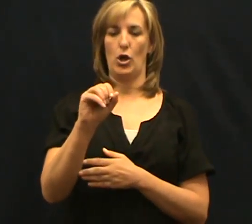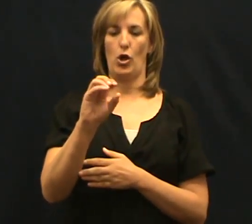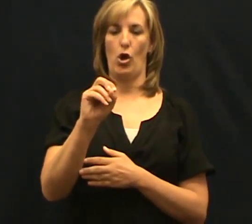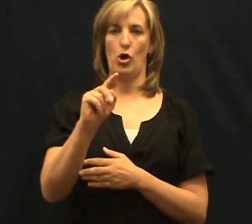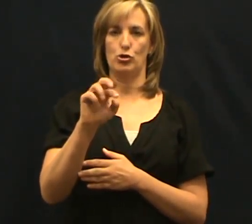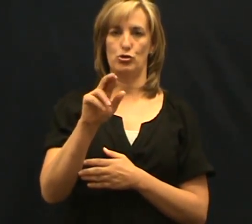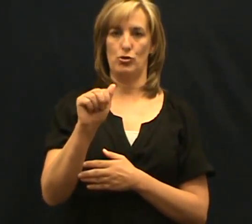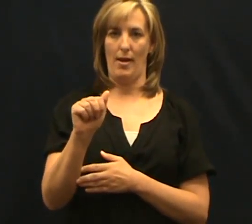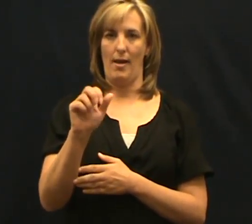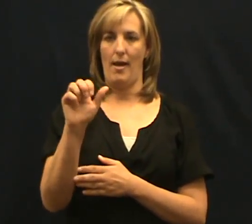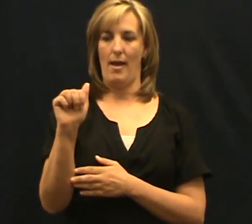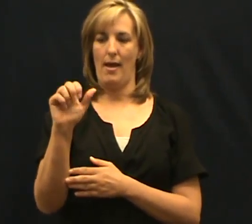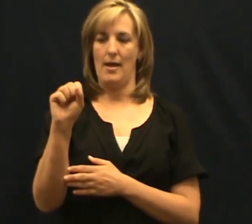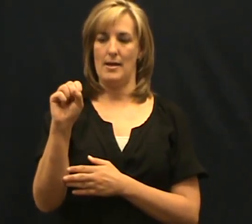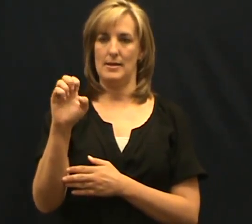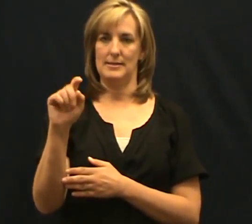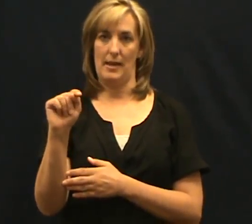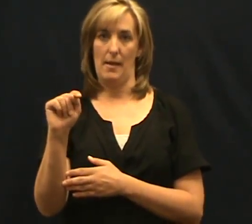balance sheet. Depreciation expense is an